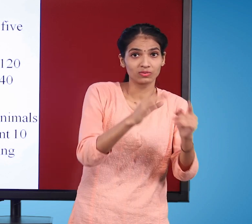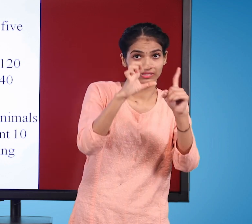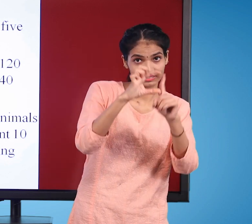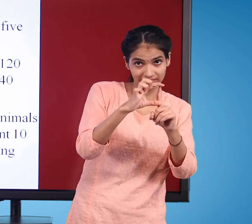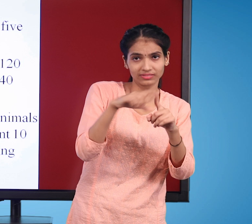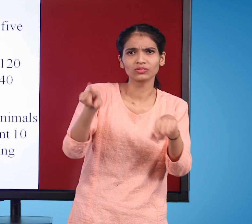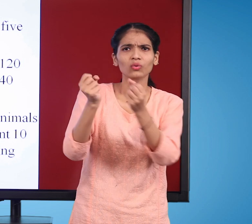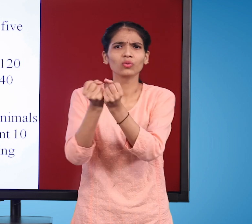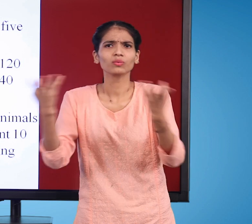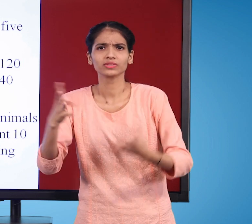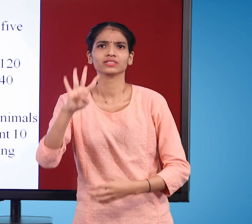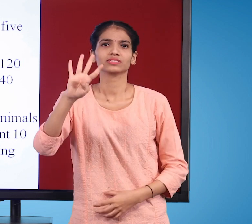Village D, 40.